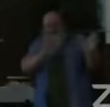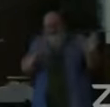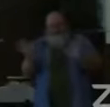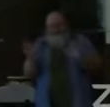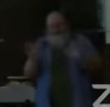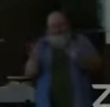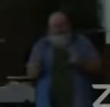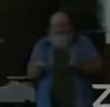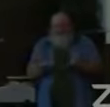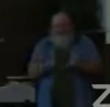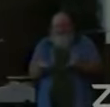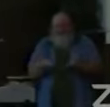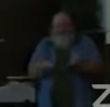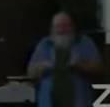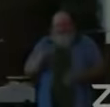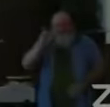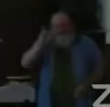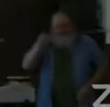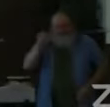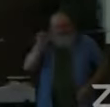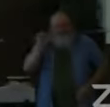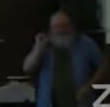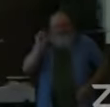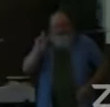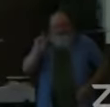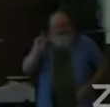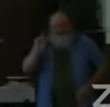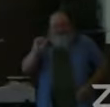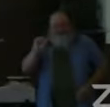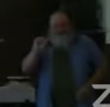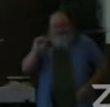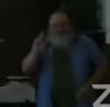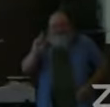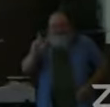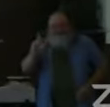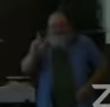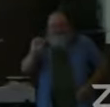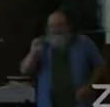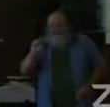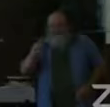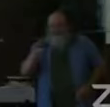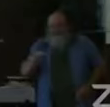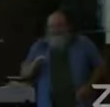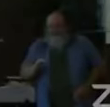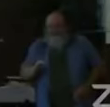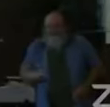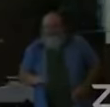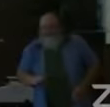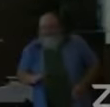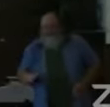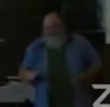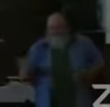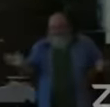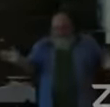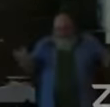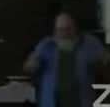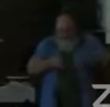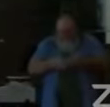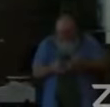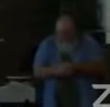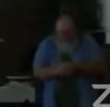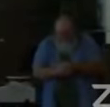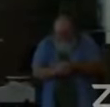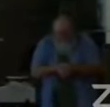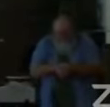First Assembly of God, when the disciples were together and the doors were locked for fear of the